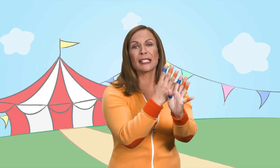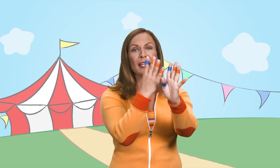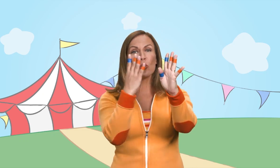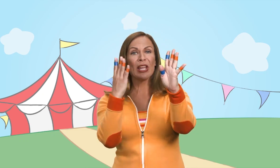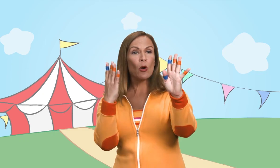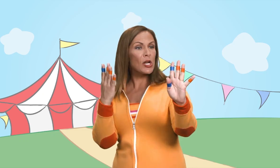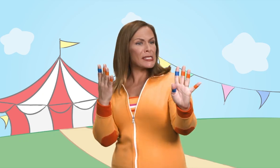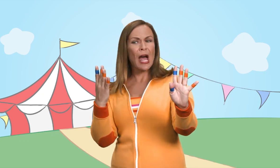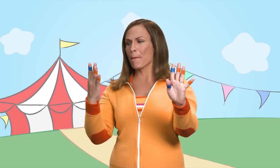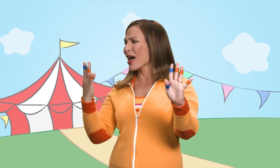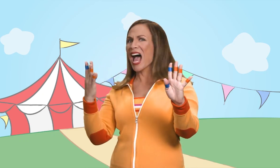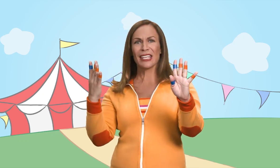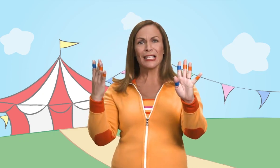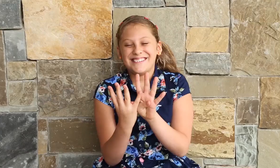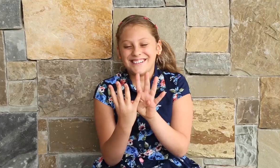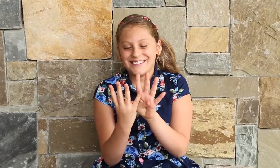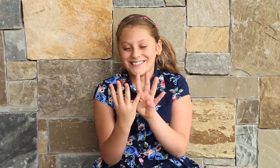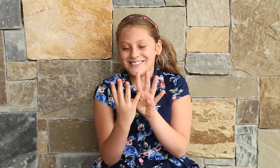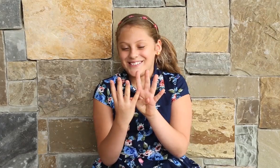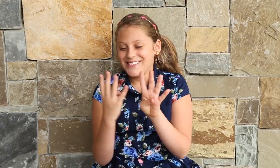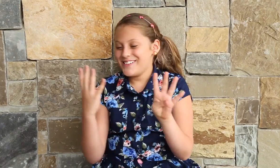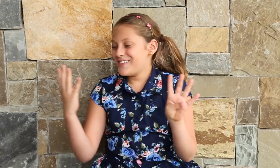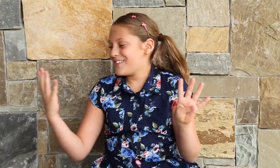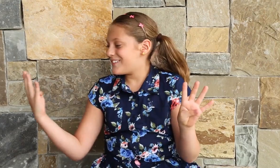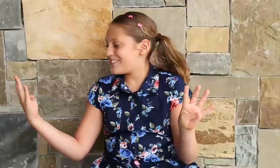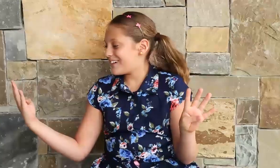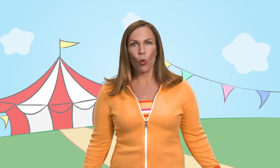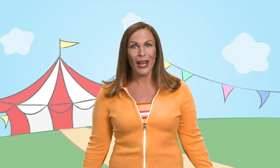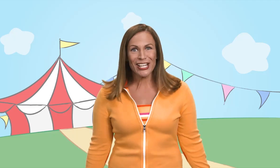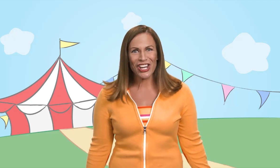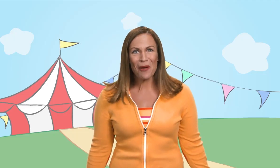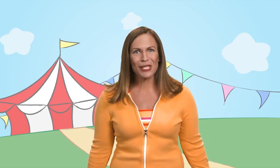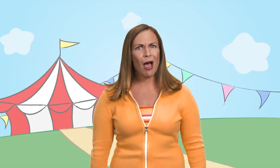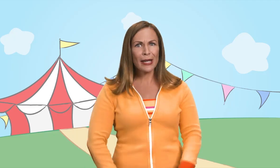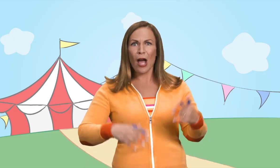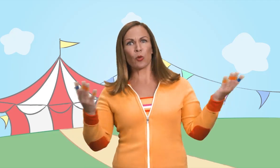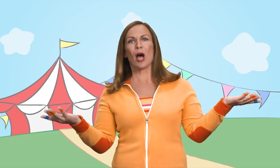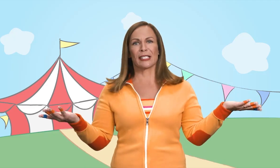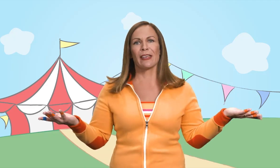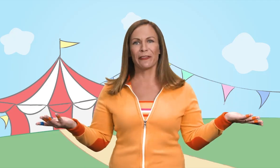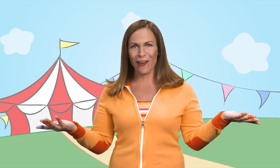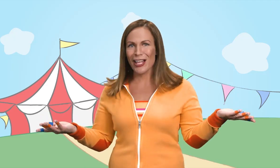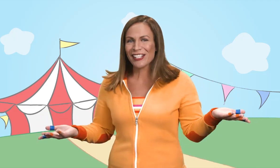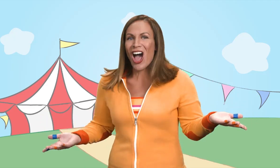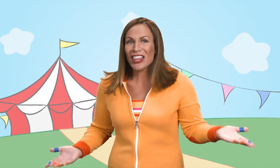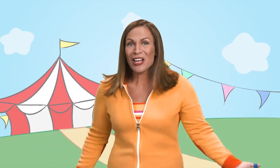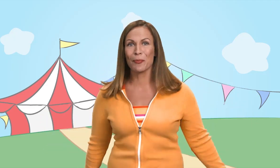until we were stopped by a line. We jumped on out, what's the fuss all